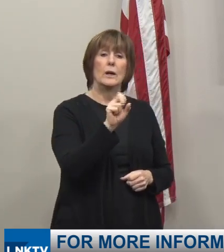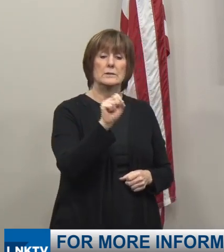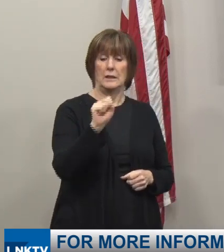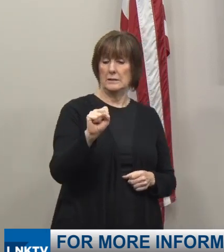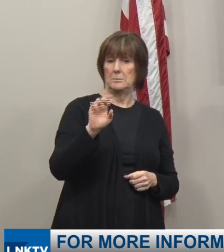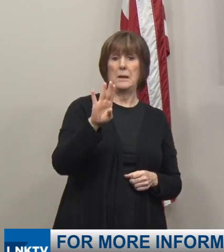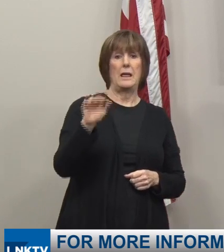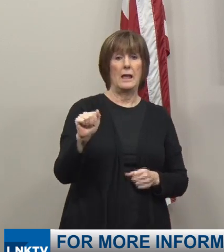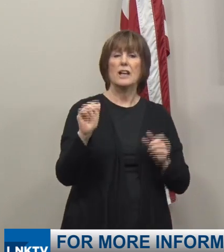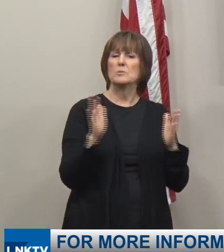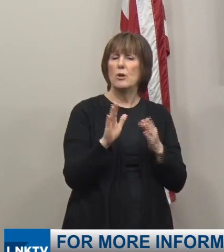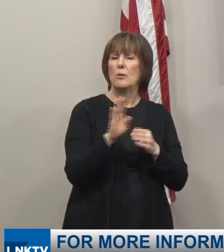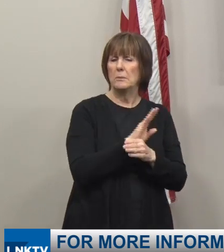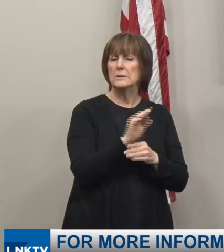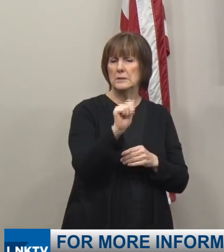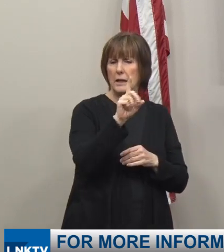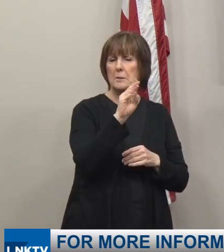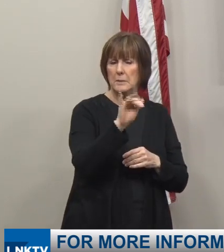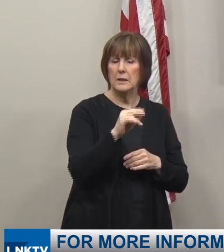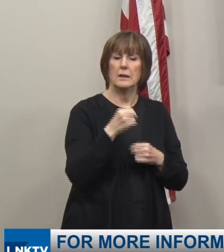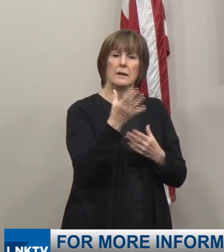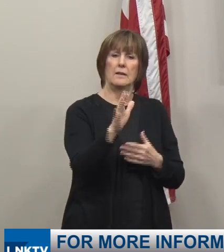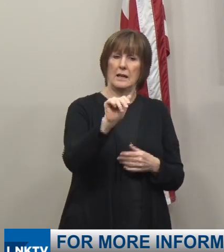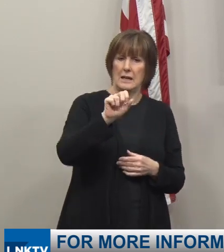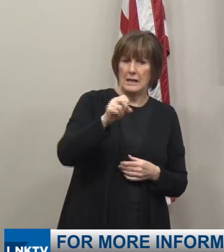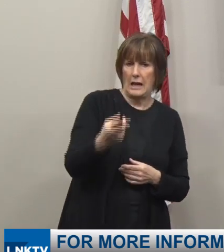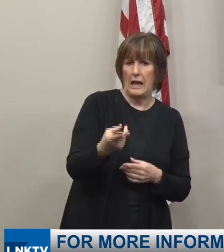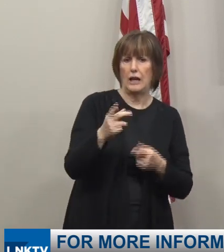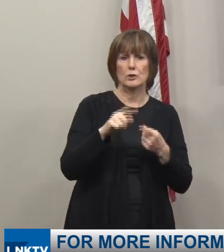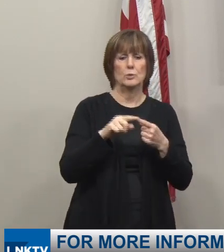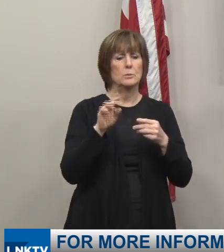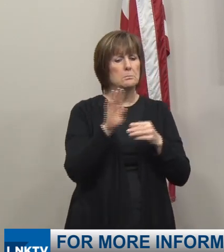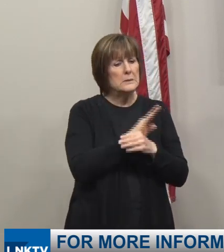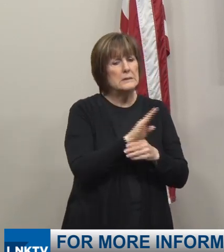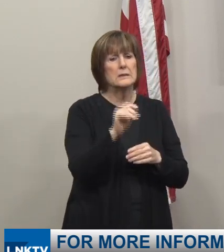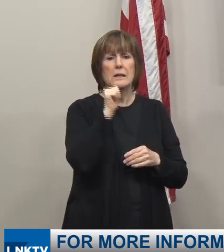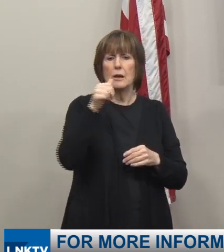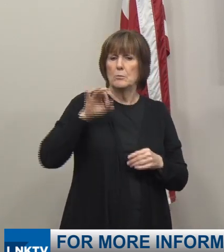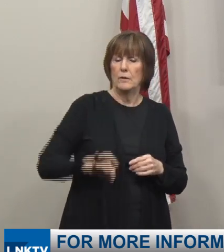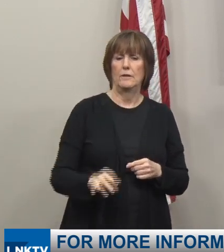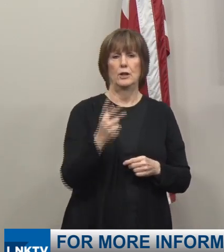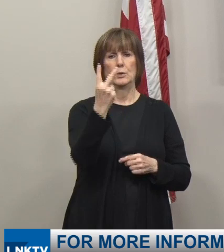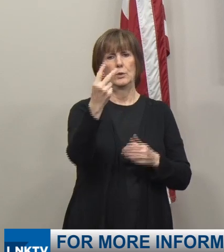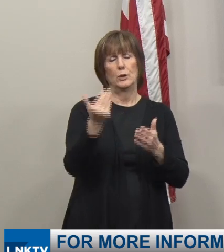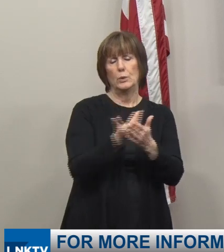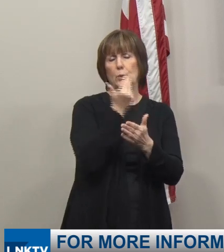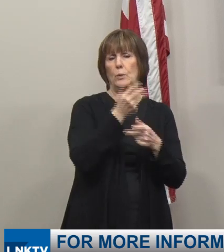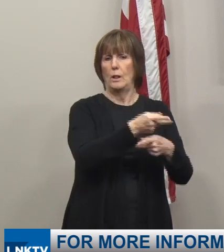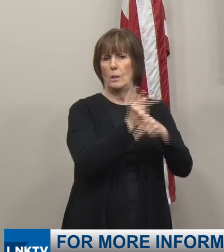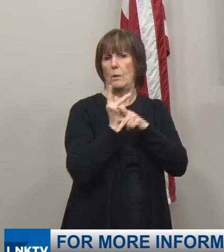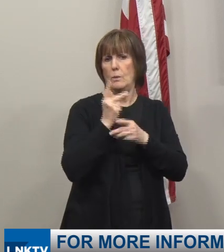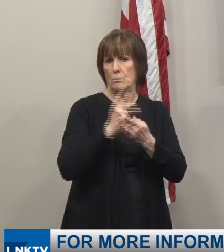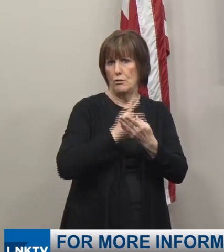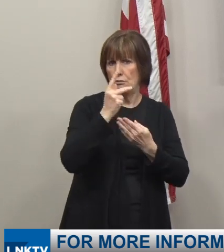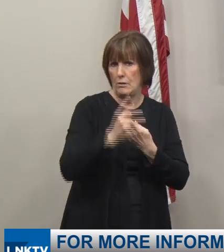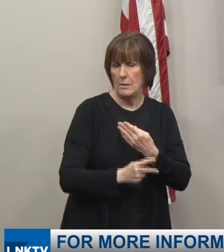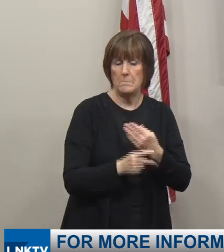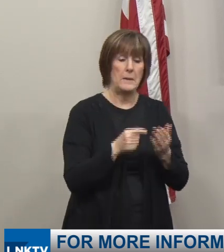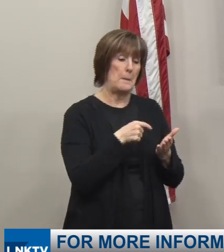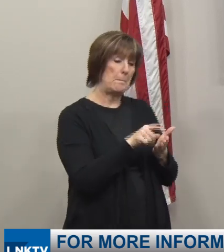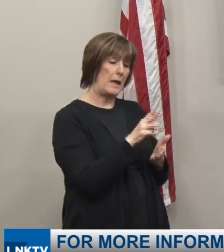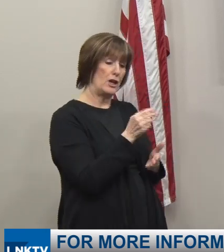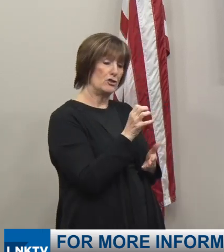or SBA, is providing cash flow assistance to businesses and nonprofits through 2 new loan programs, the